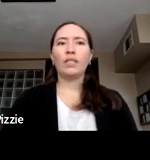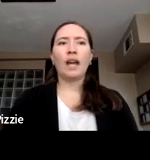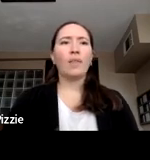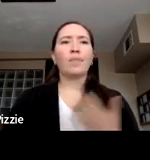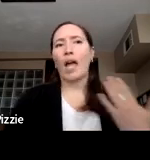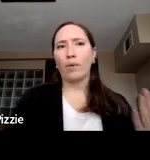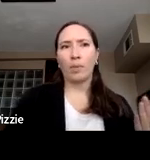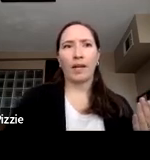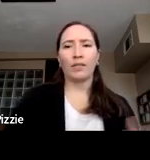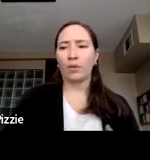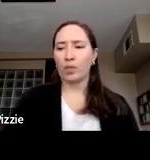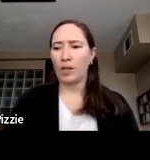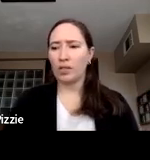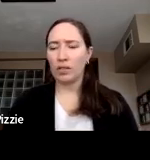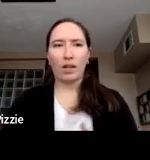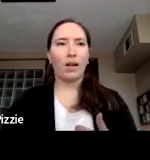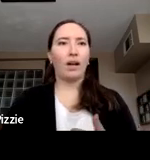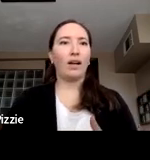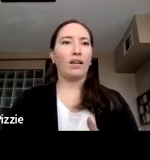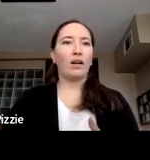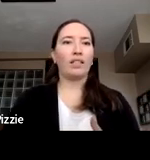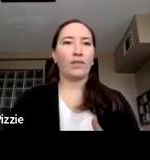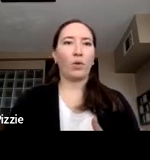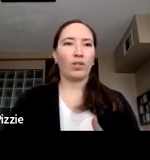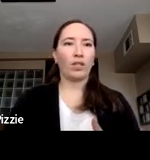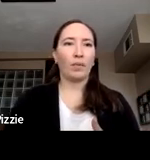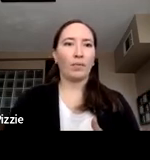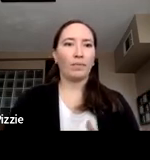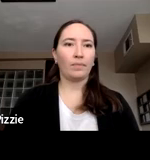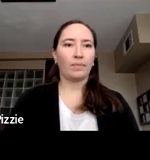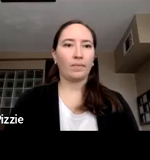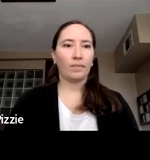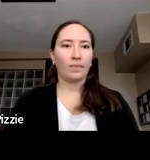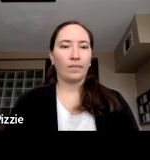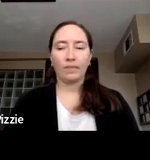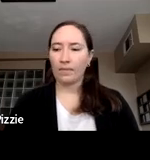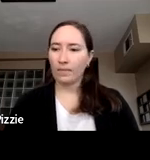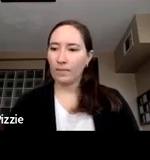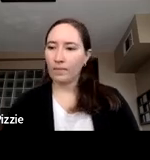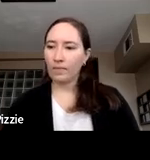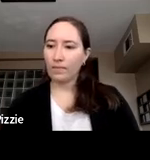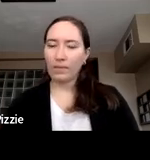So this time, I want to pick a different response, a different question type.